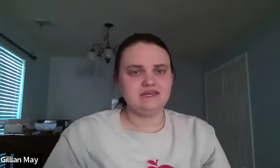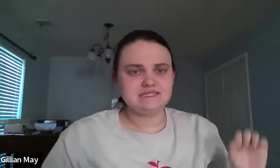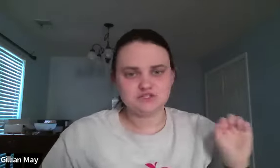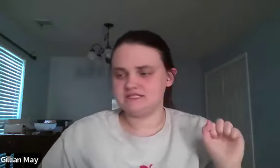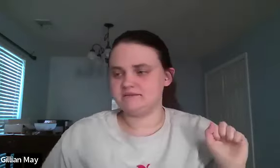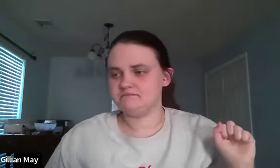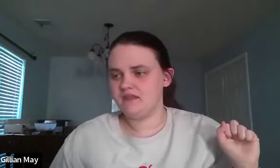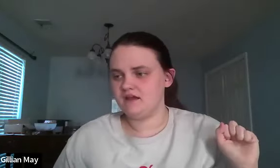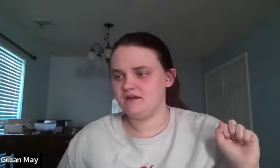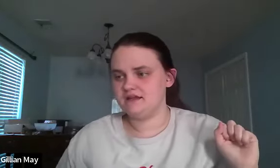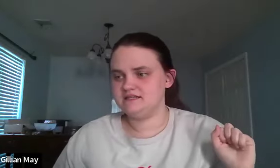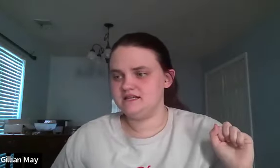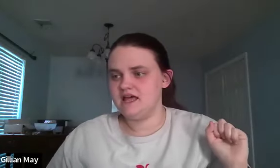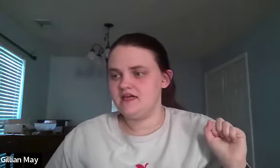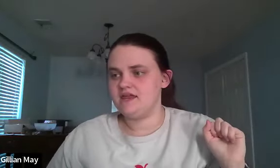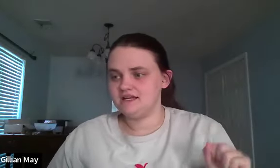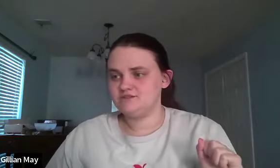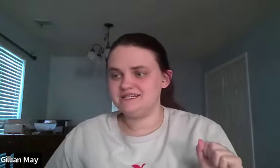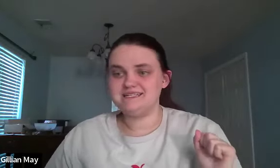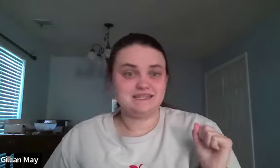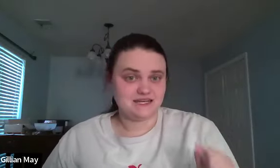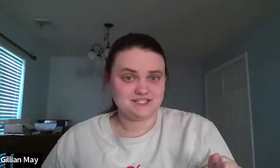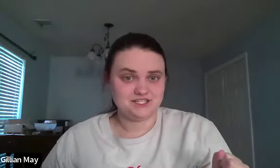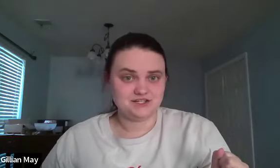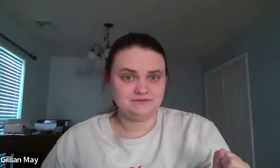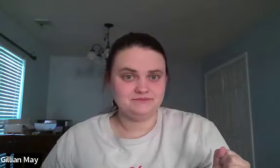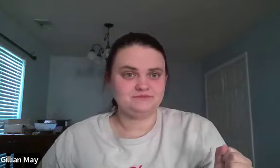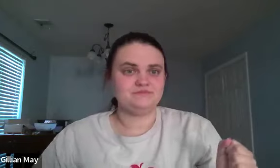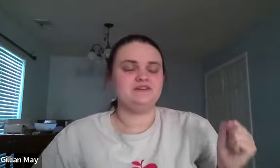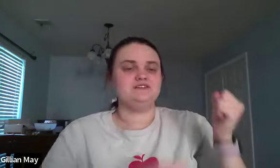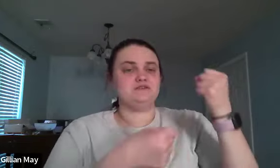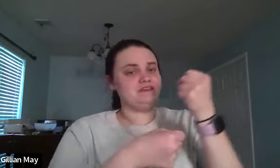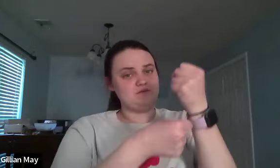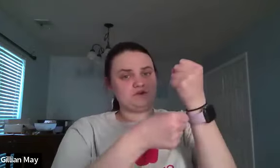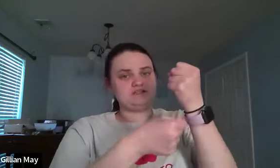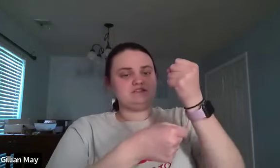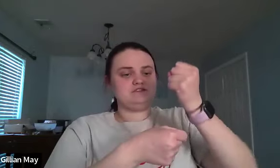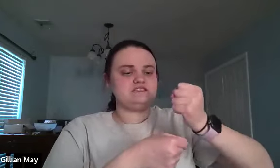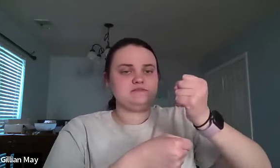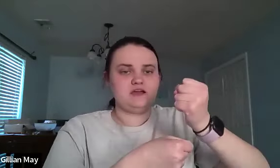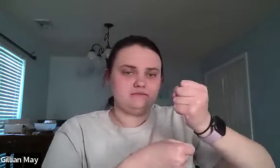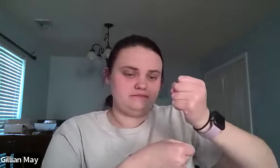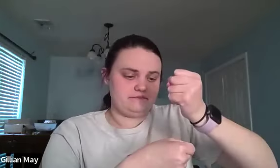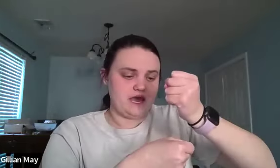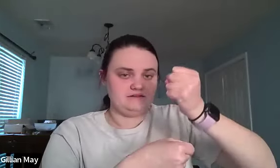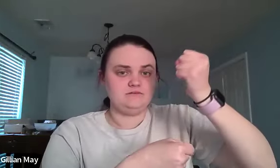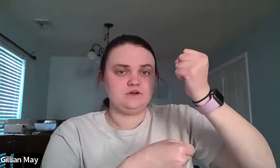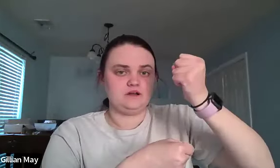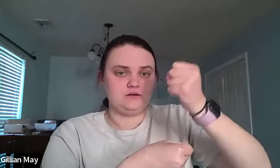It's interesting. All right. The next one is next year. So again, we're going to still do the same kind of pattern. We're going to go